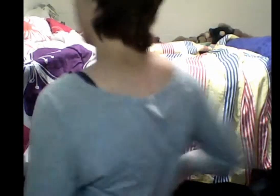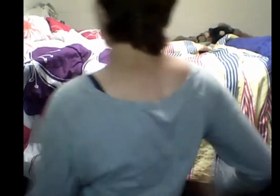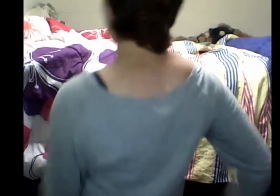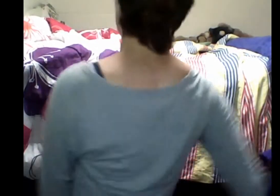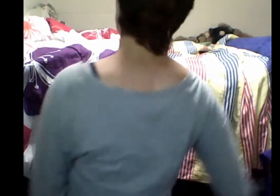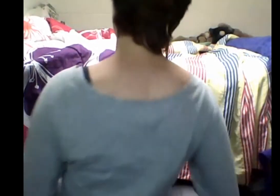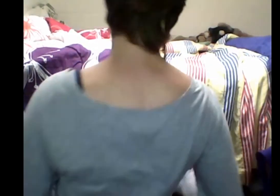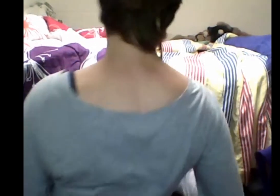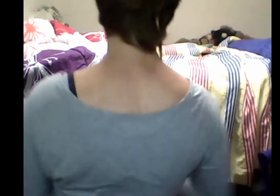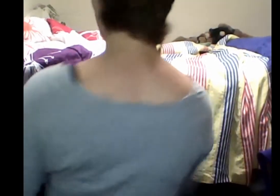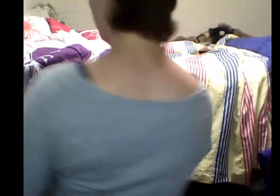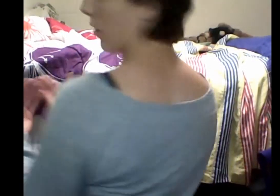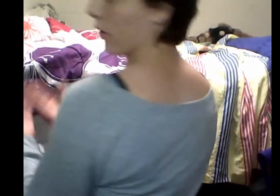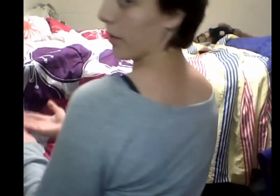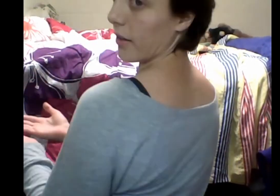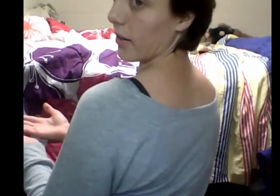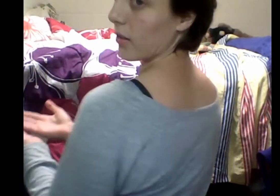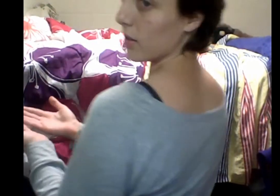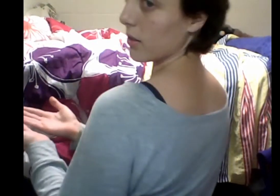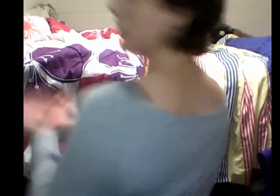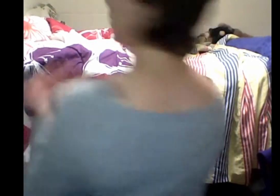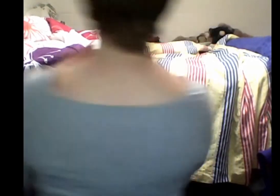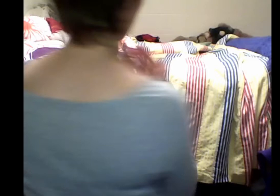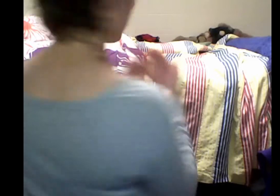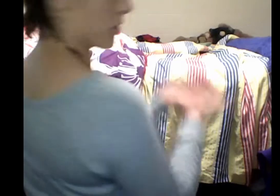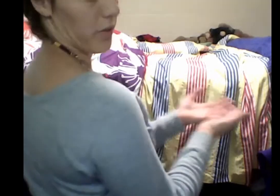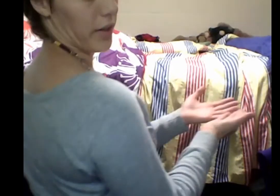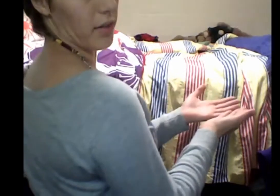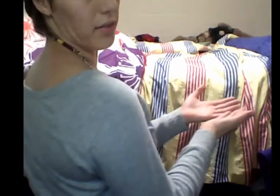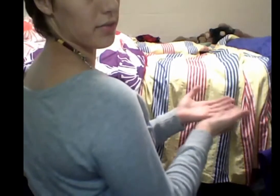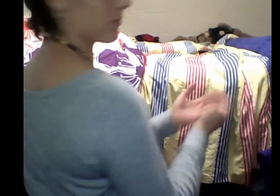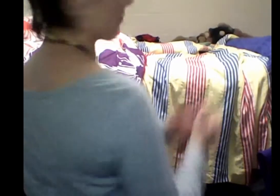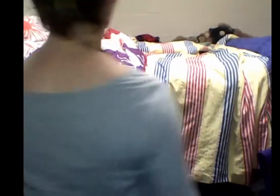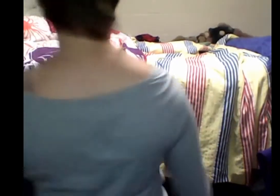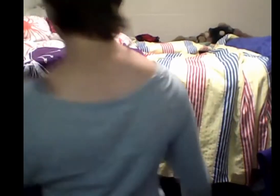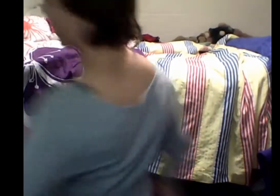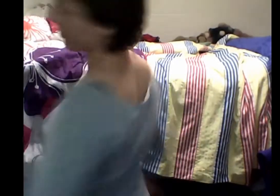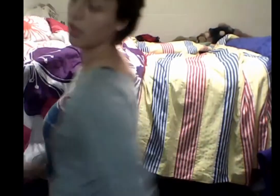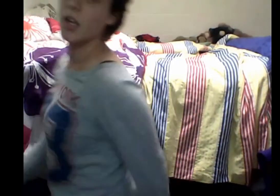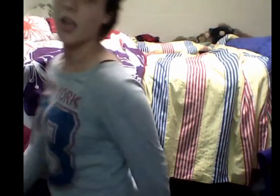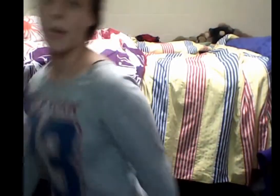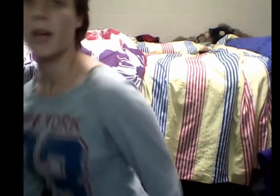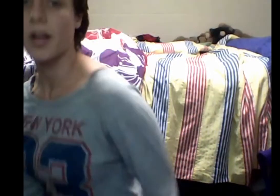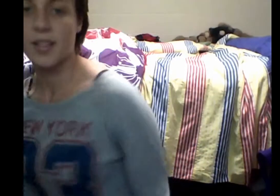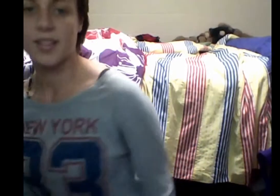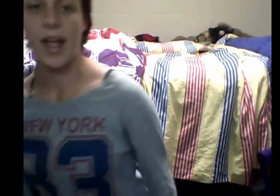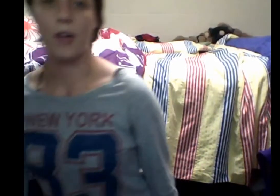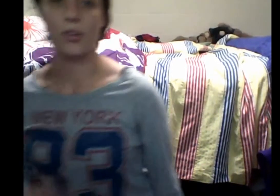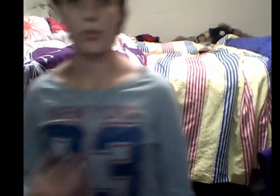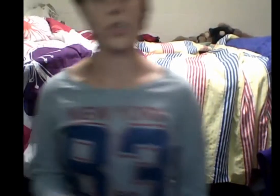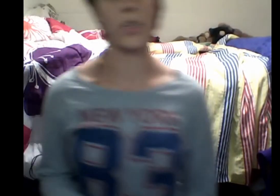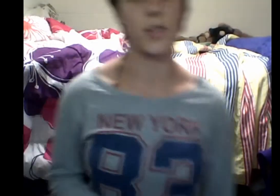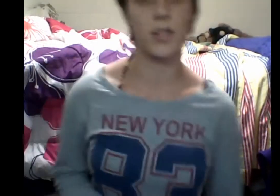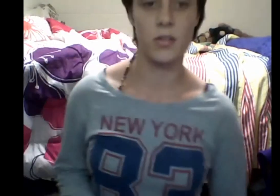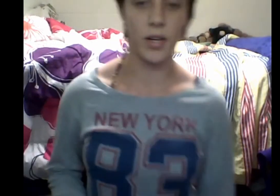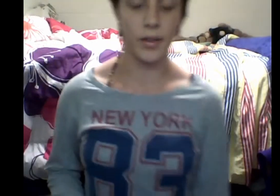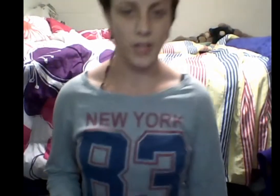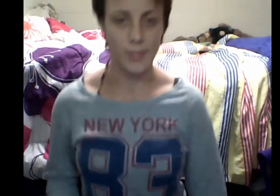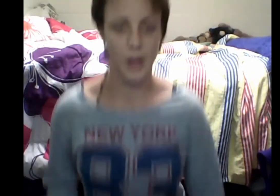back, it would look like over here to over here. That's serve. And we're not going to say how you serve because there's not enough time actually in